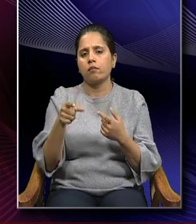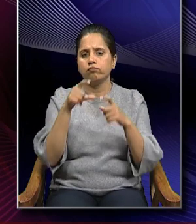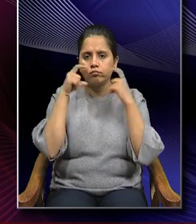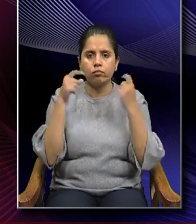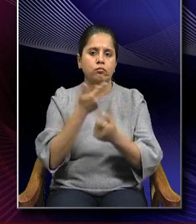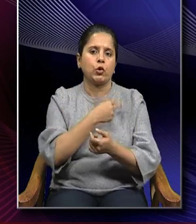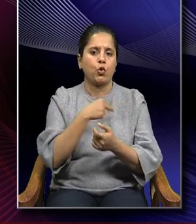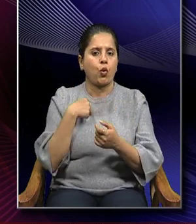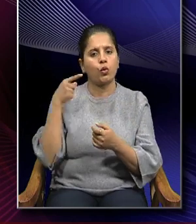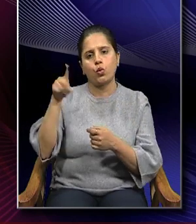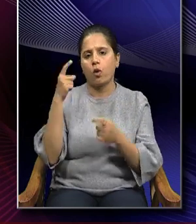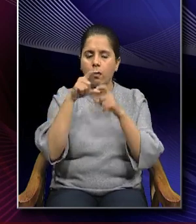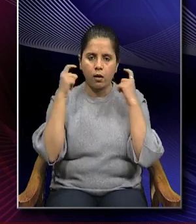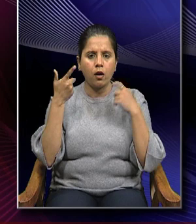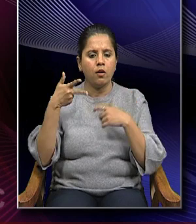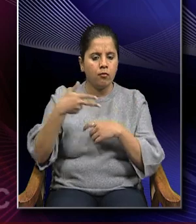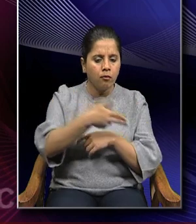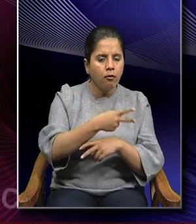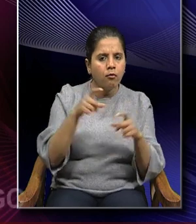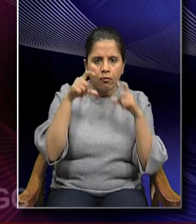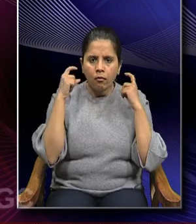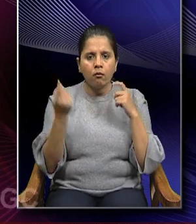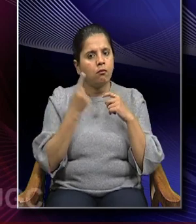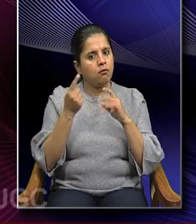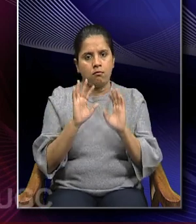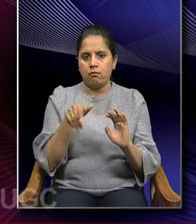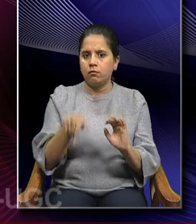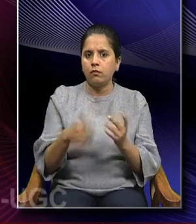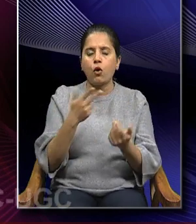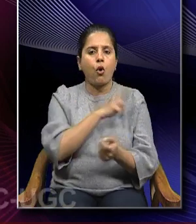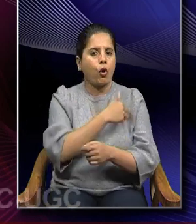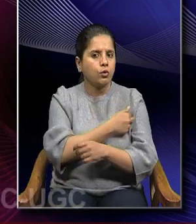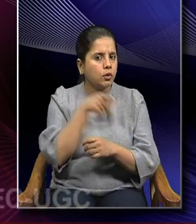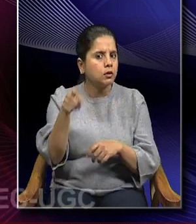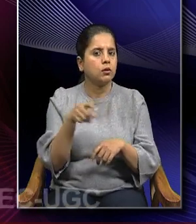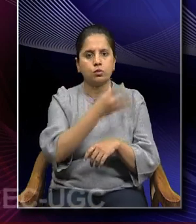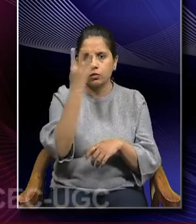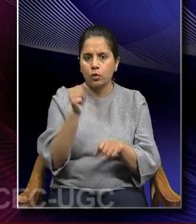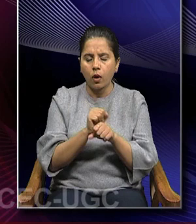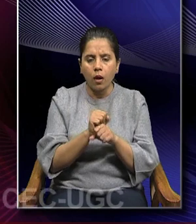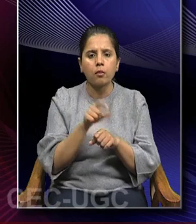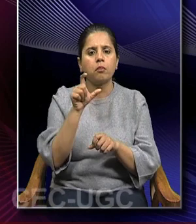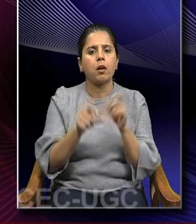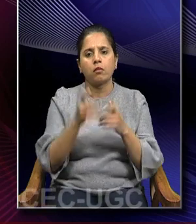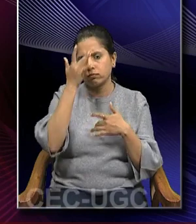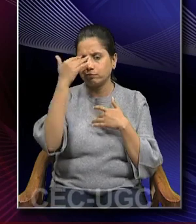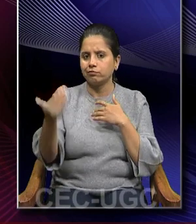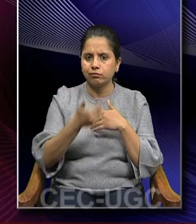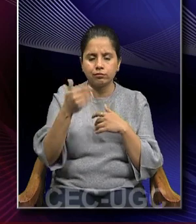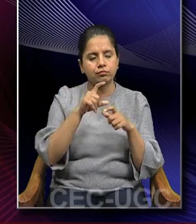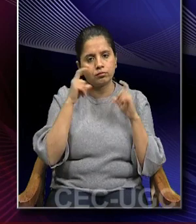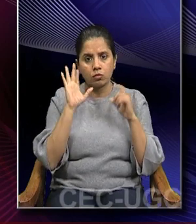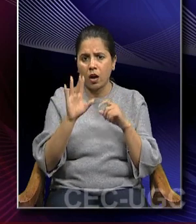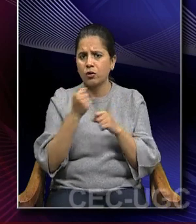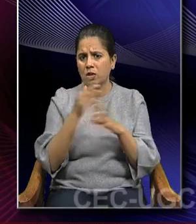professionals while doing the surgery, or during the hospital hours when they were taking care of patients. But general public